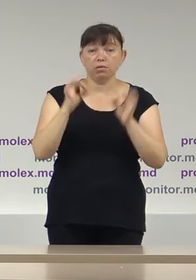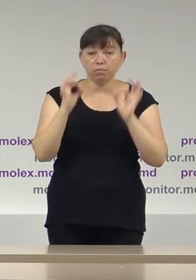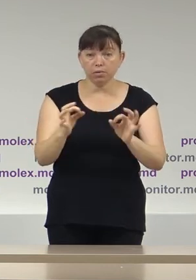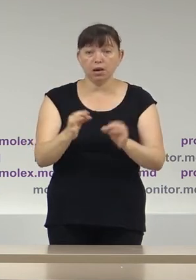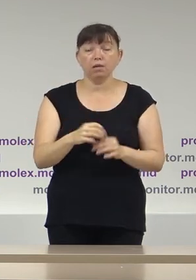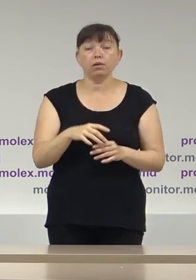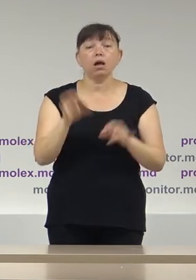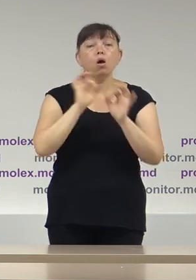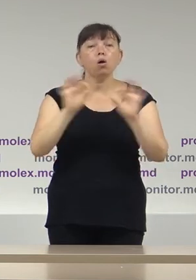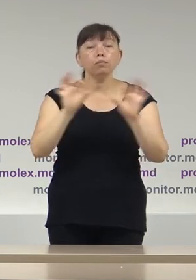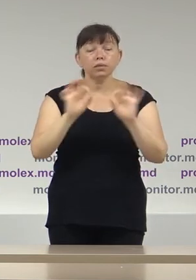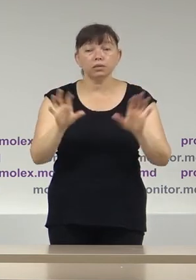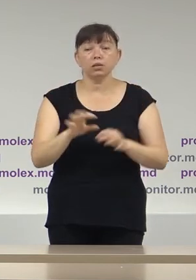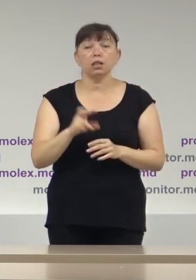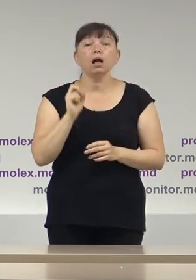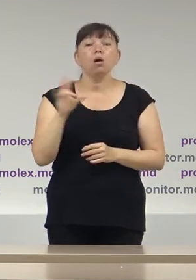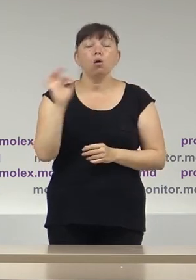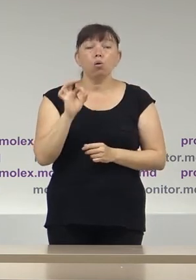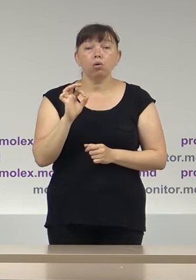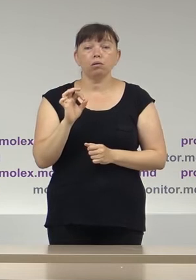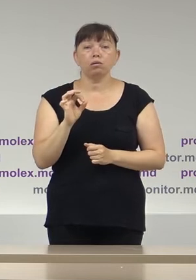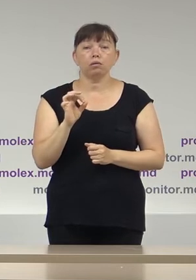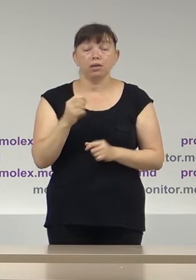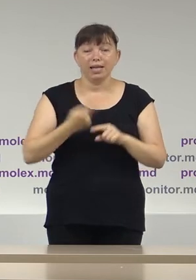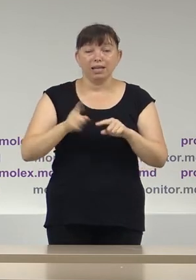Coalition for Free and Fair Elections